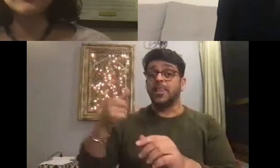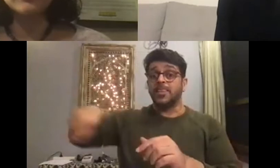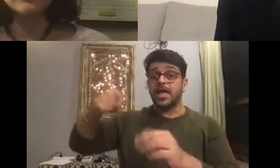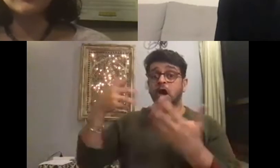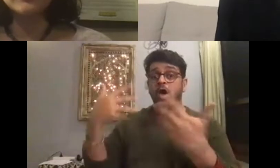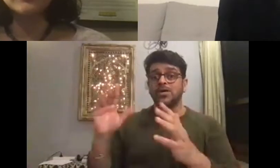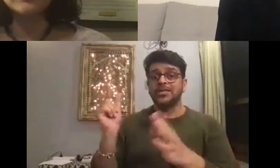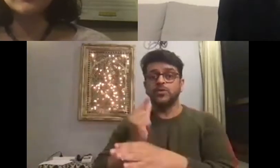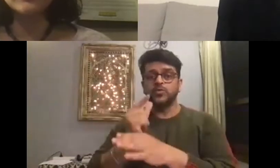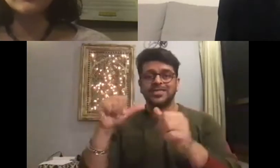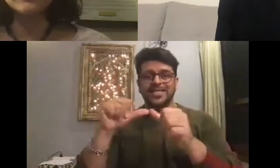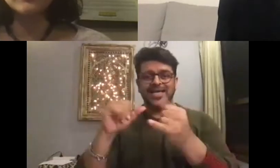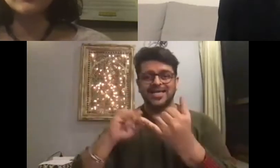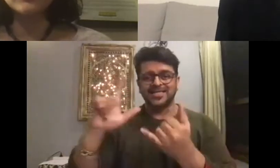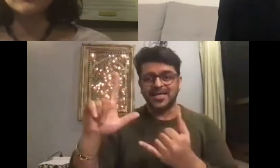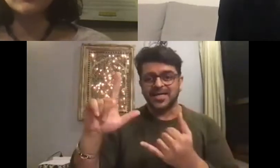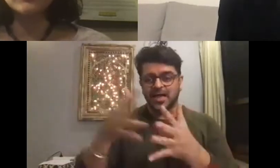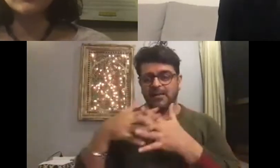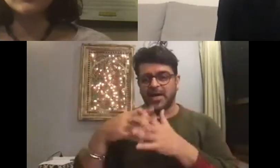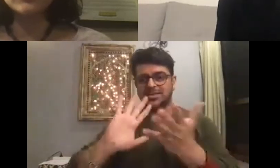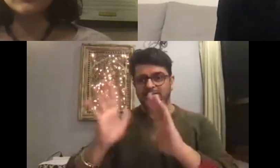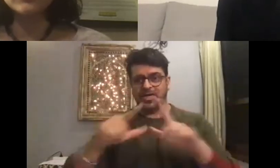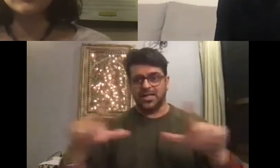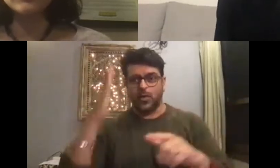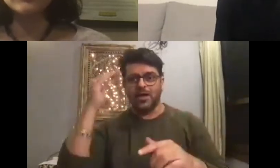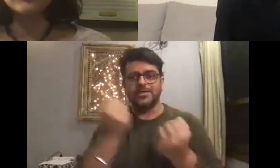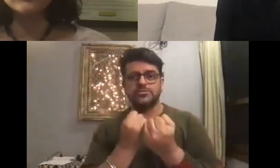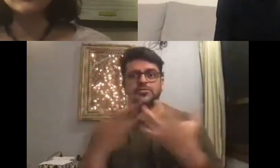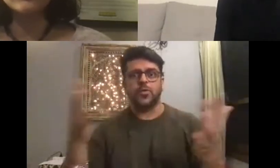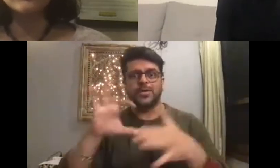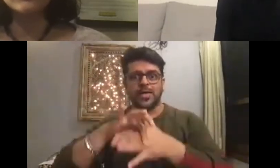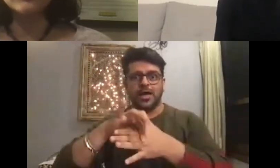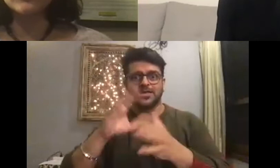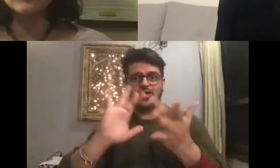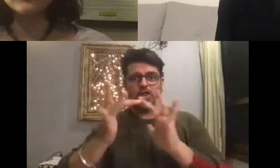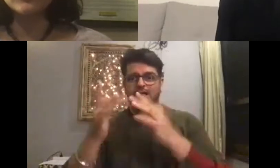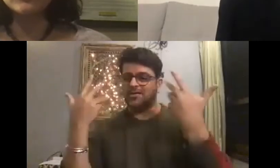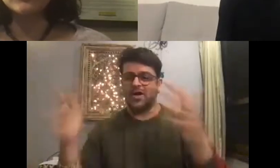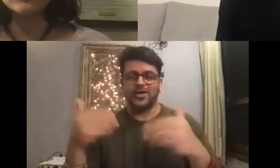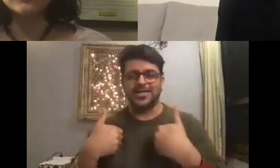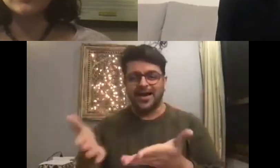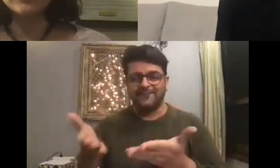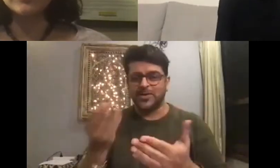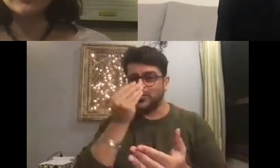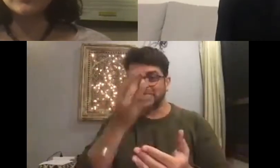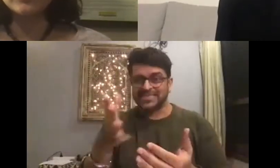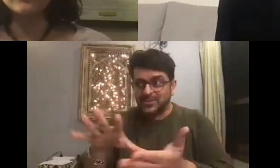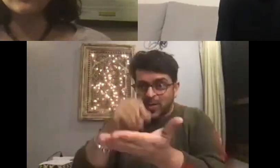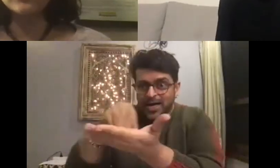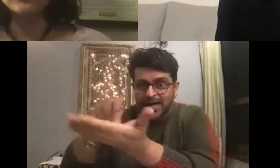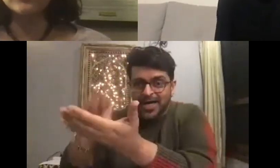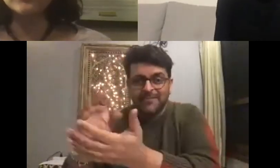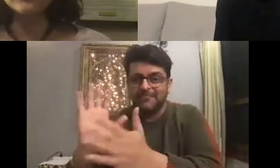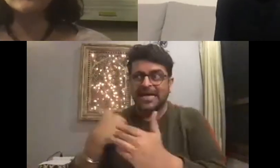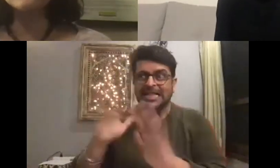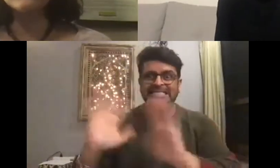time, they were already using ASL, American Sign Language. Why? Because there are so many content online. There's so much of